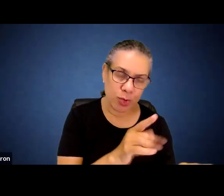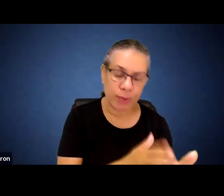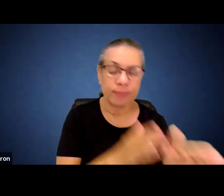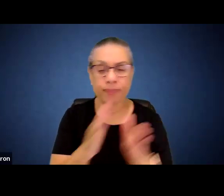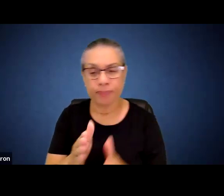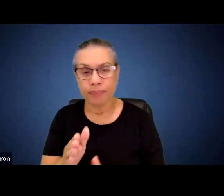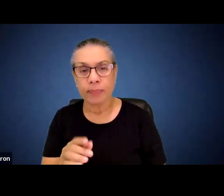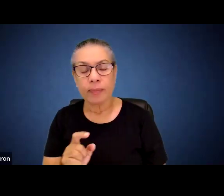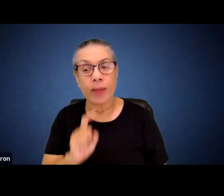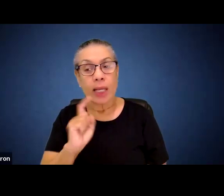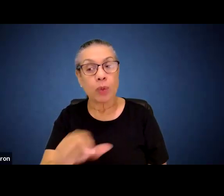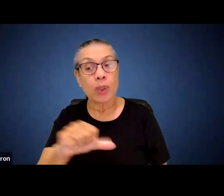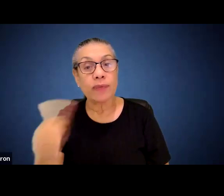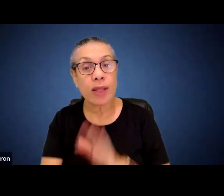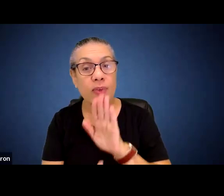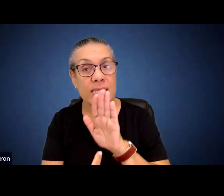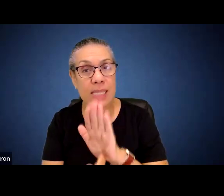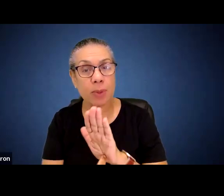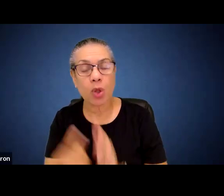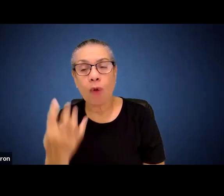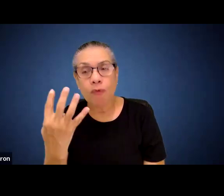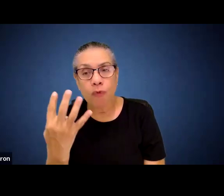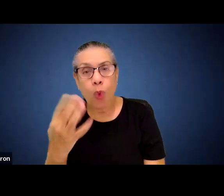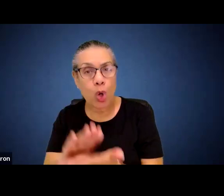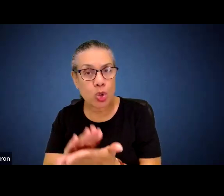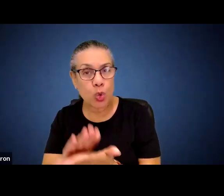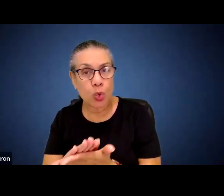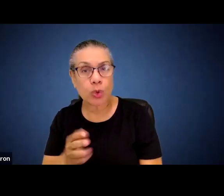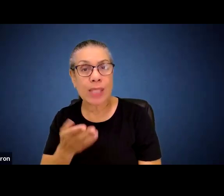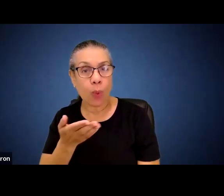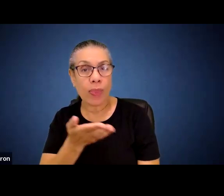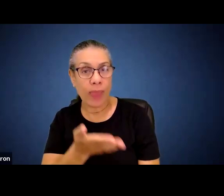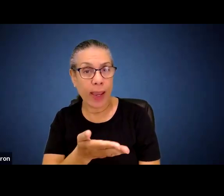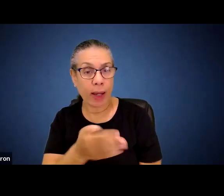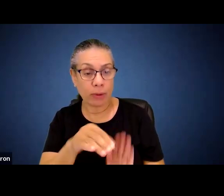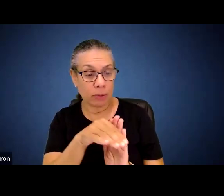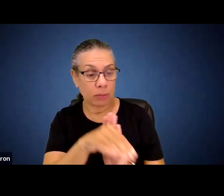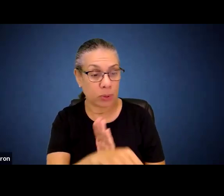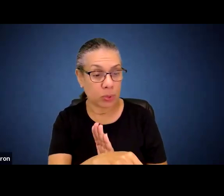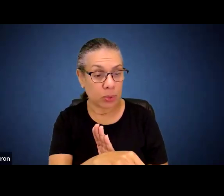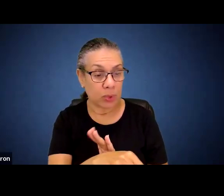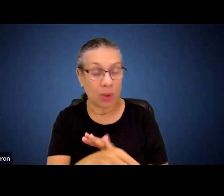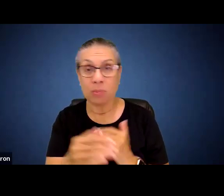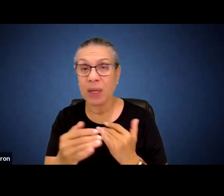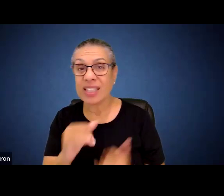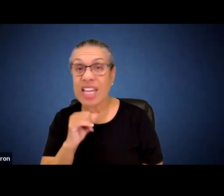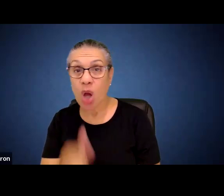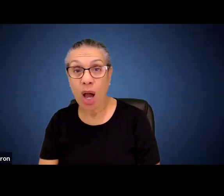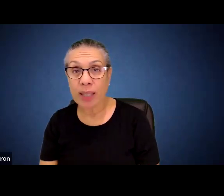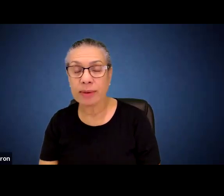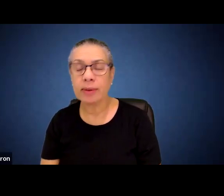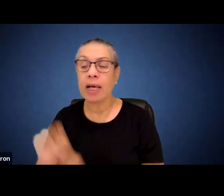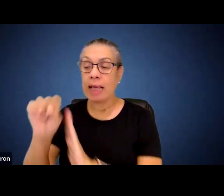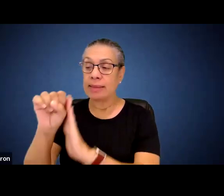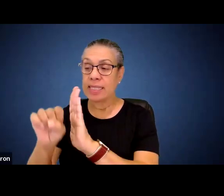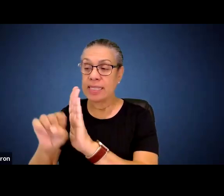you an example of 4 schools that might have been in that category, but I don't actually think they are. So the state